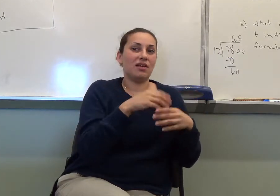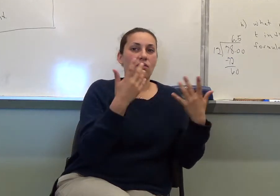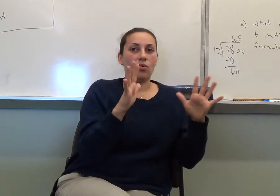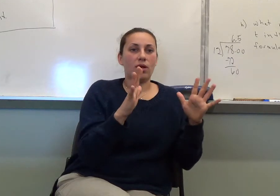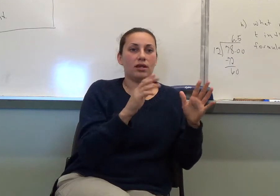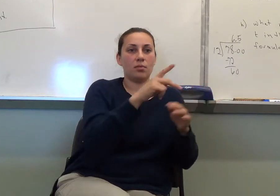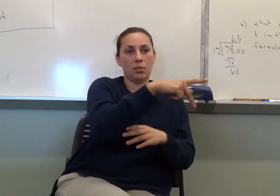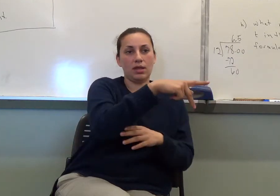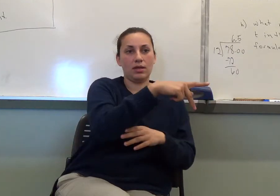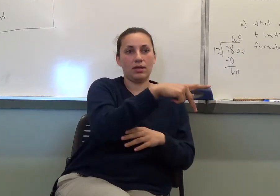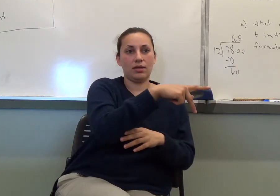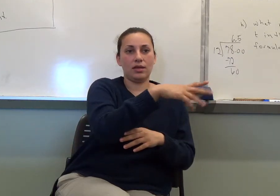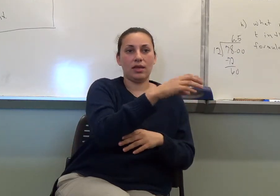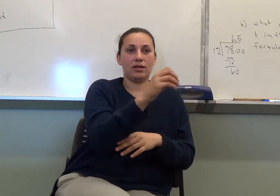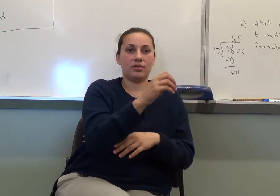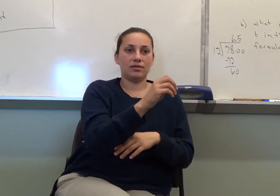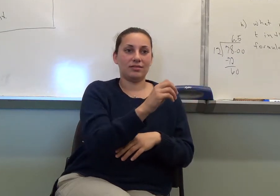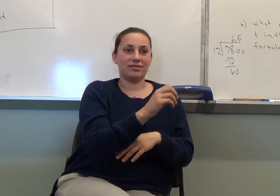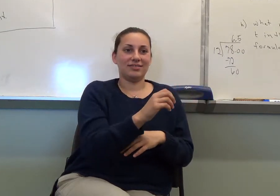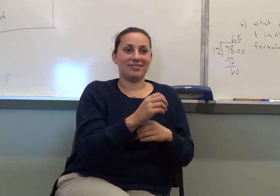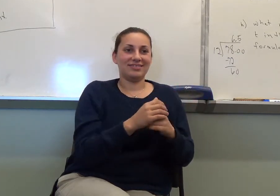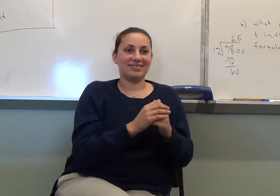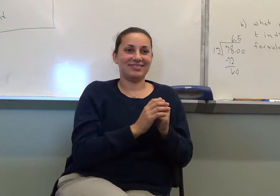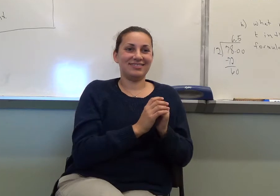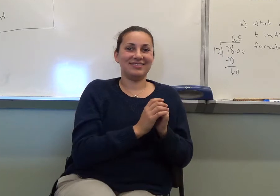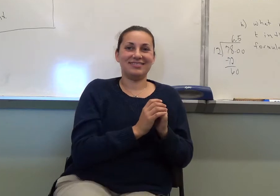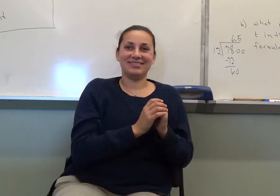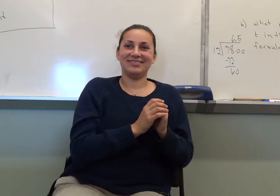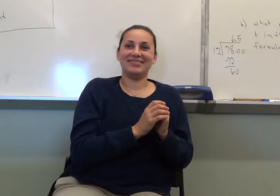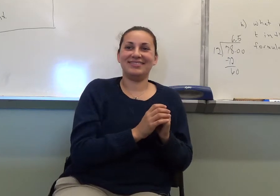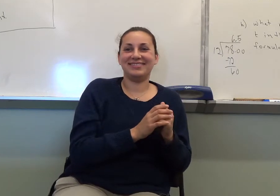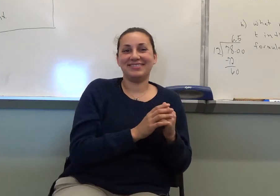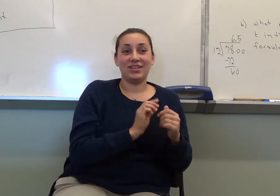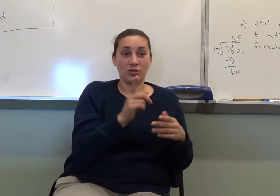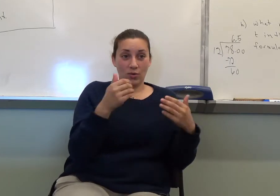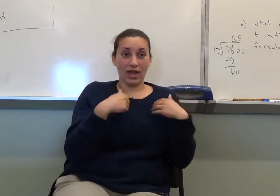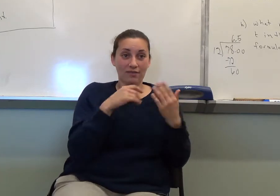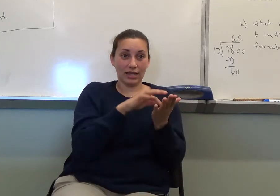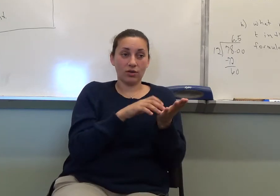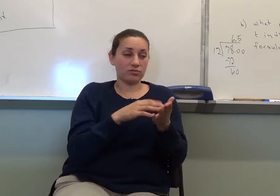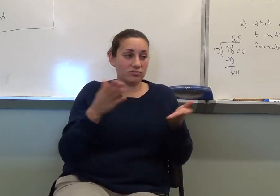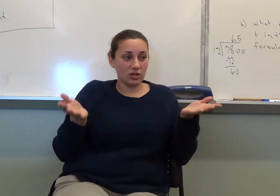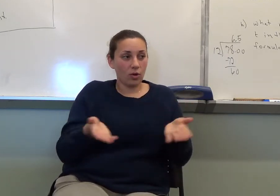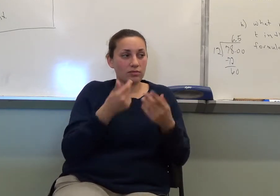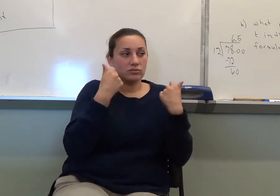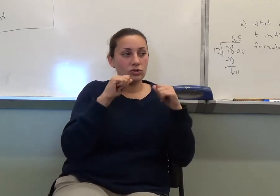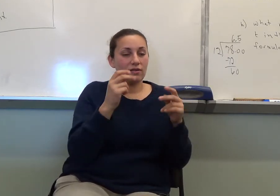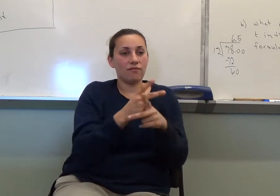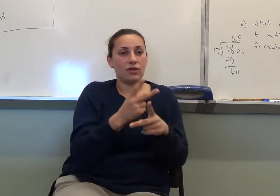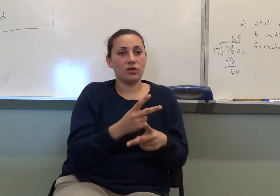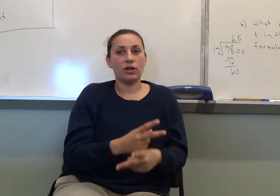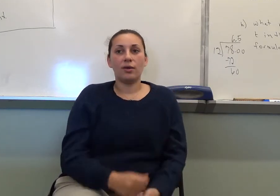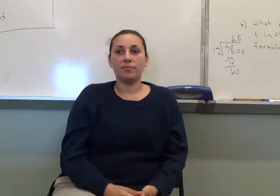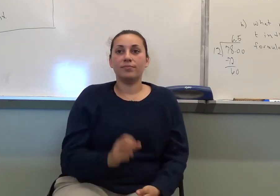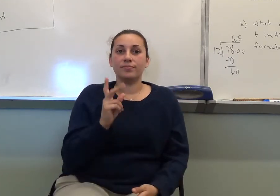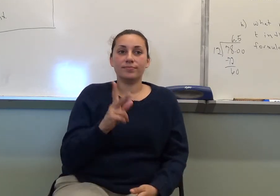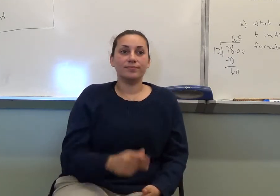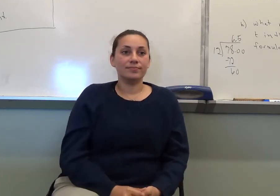very closely with what we have over there. So if you have your calculator, go ahead and pull it out, and let's put these numbers in there and see if we get